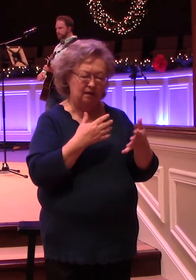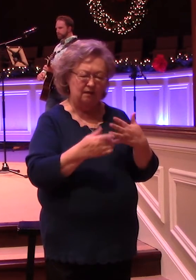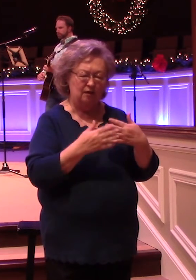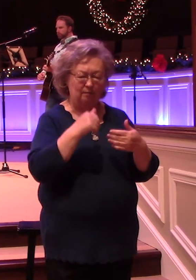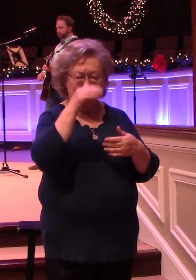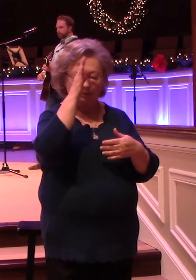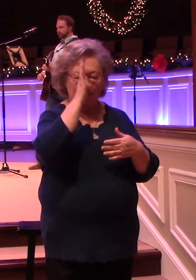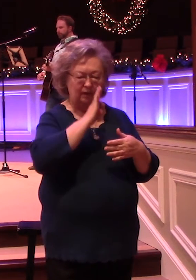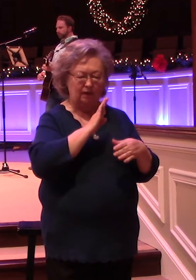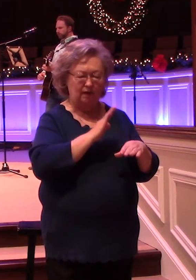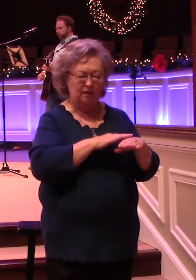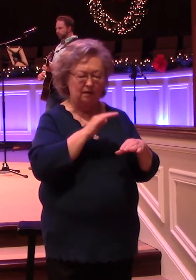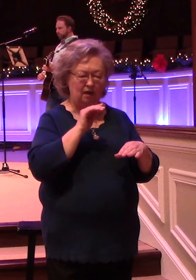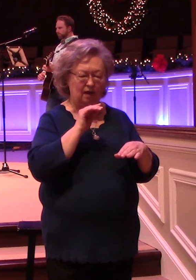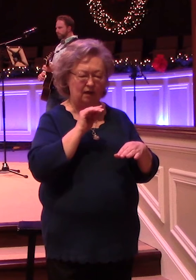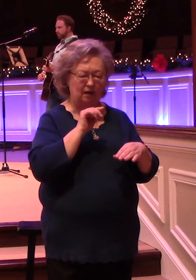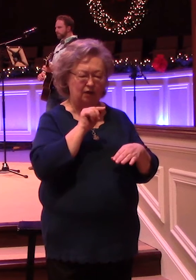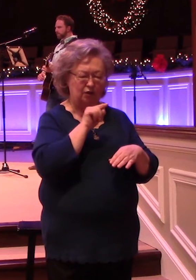in your fellowship with Him?